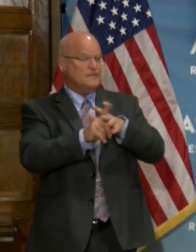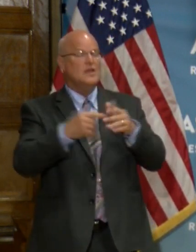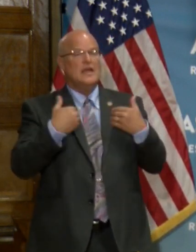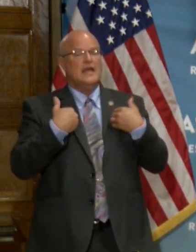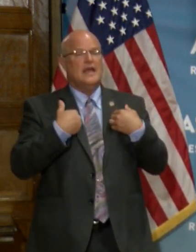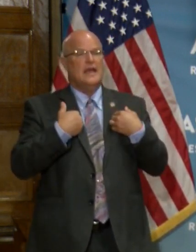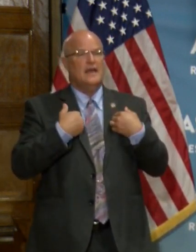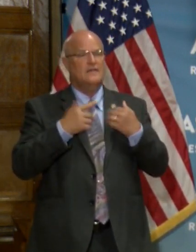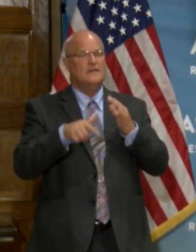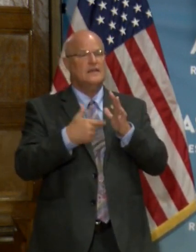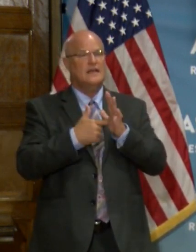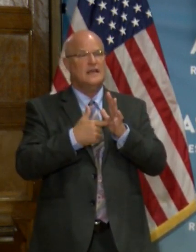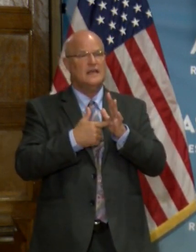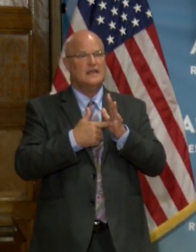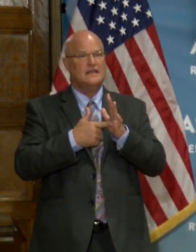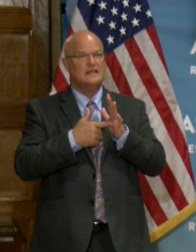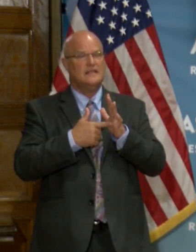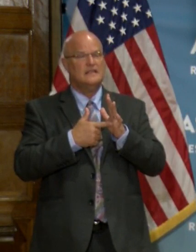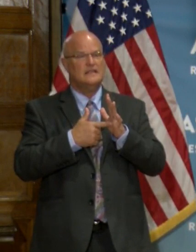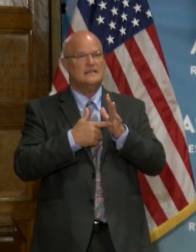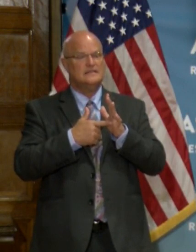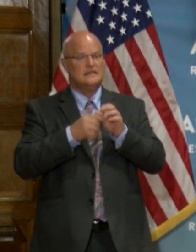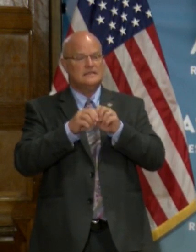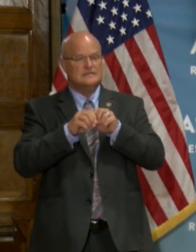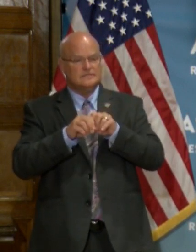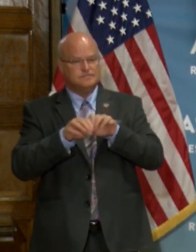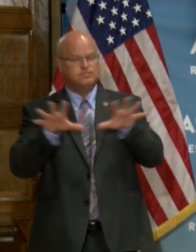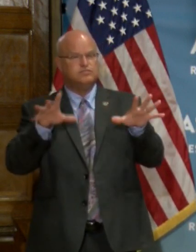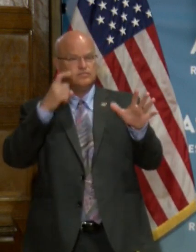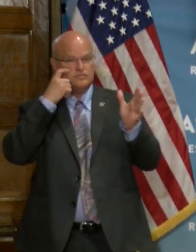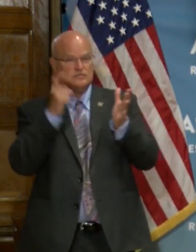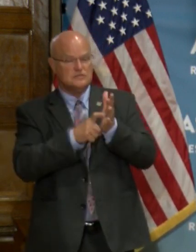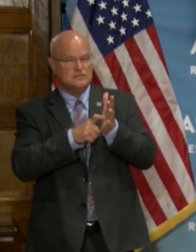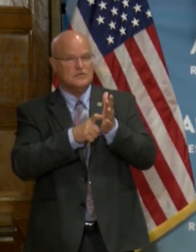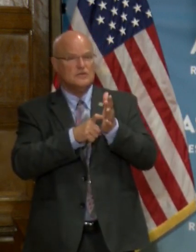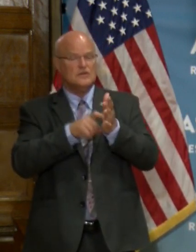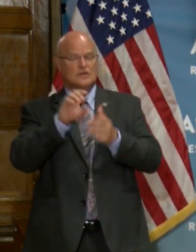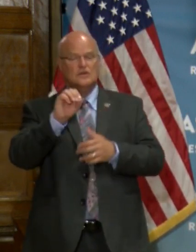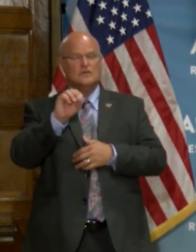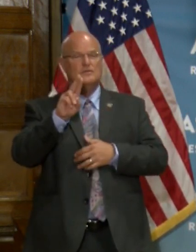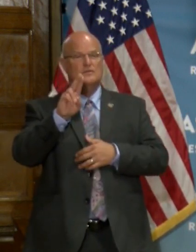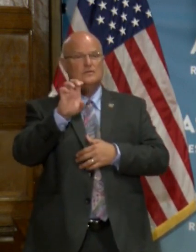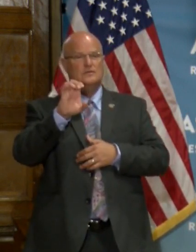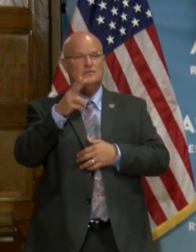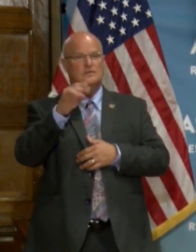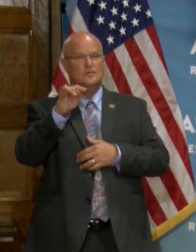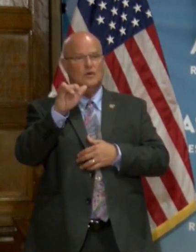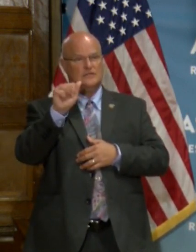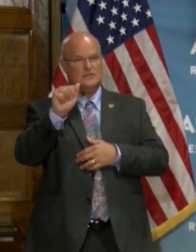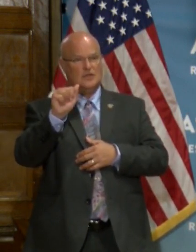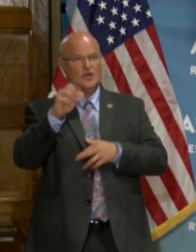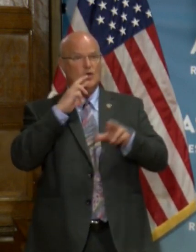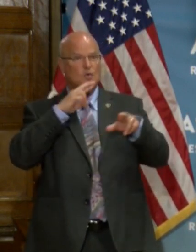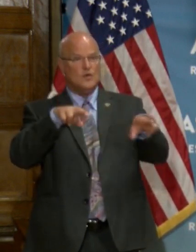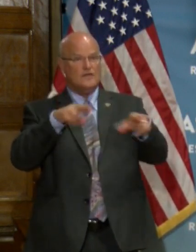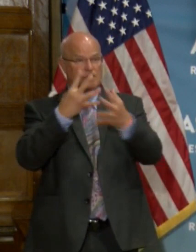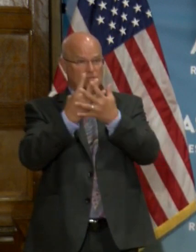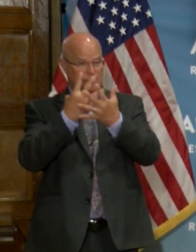have this outbreak that we have detected within the Ouachita River Correctional Facility, and